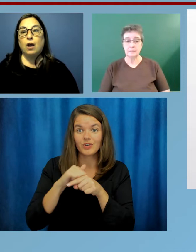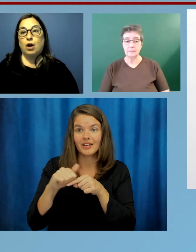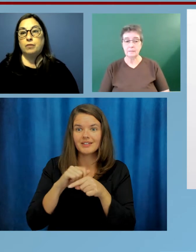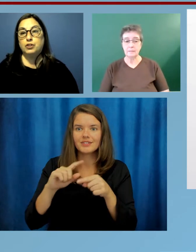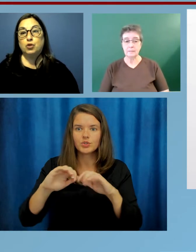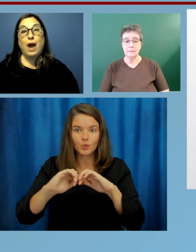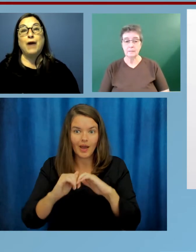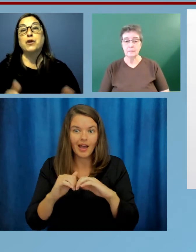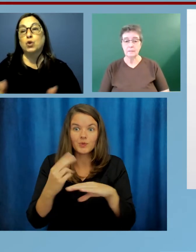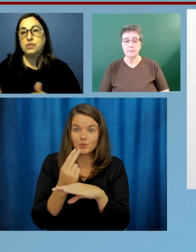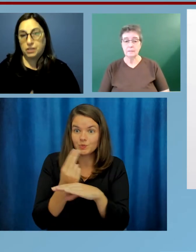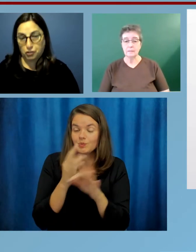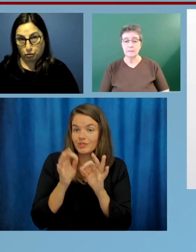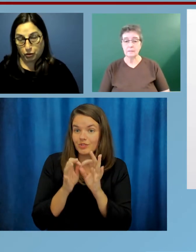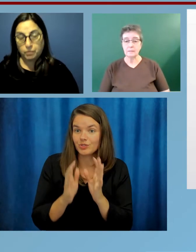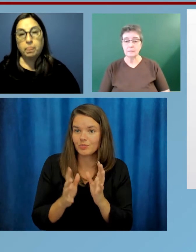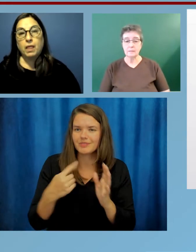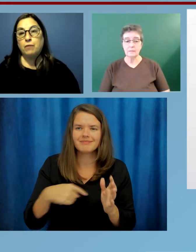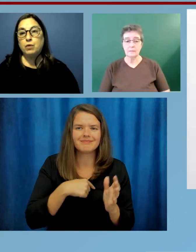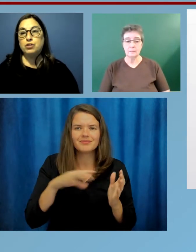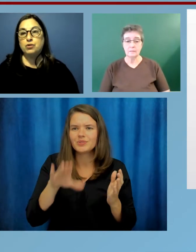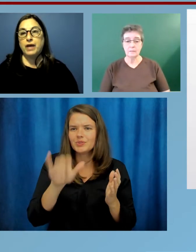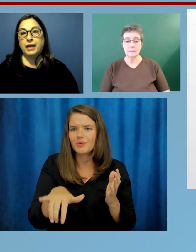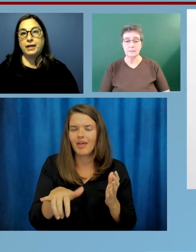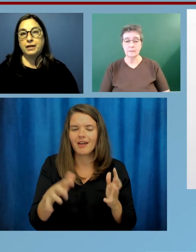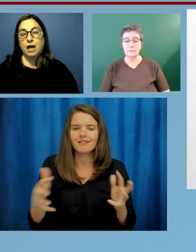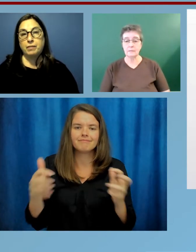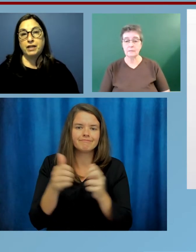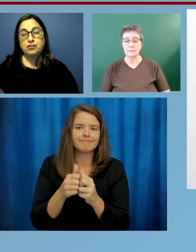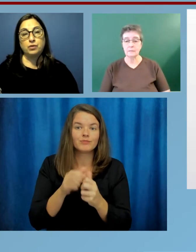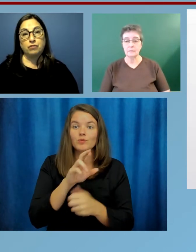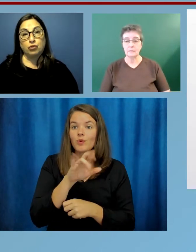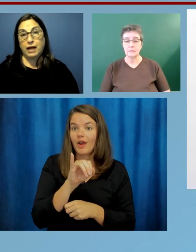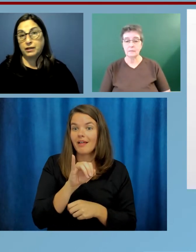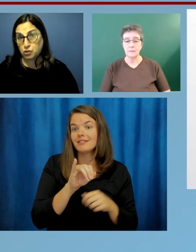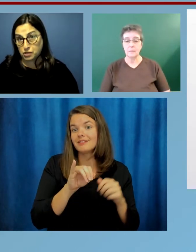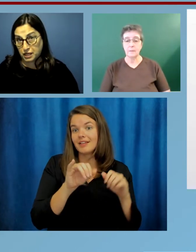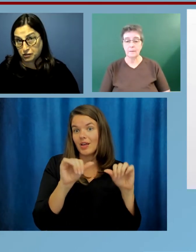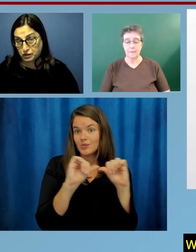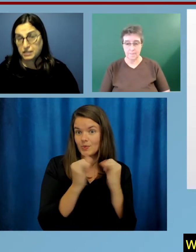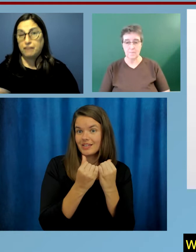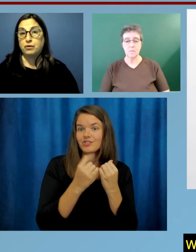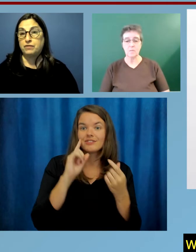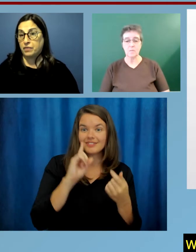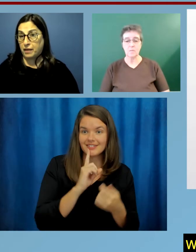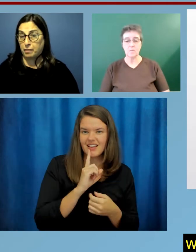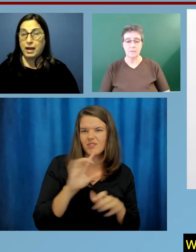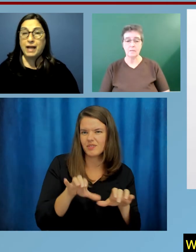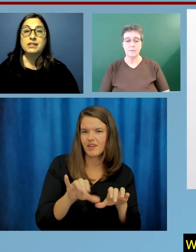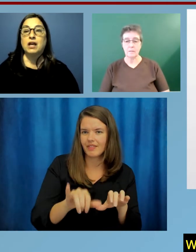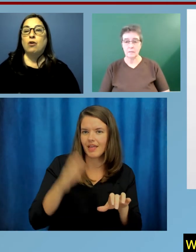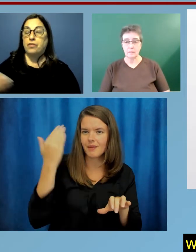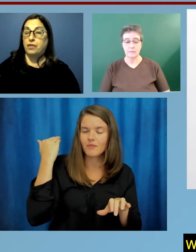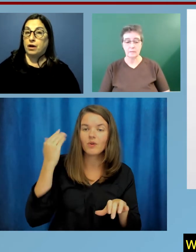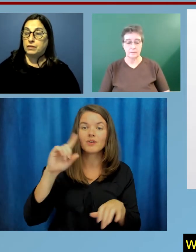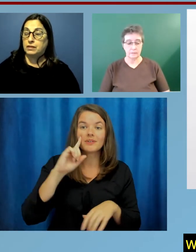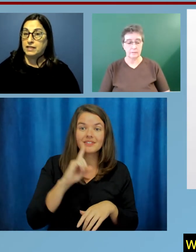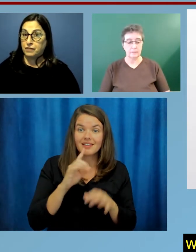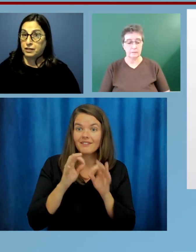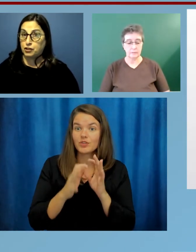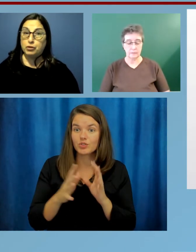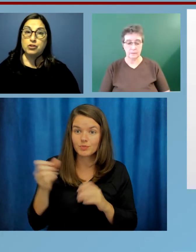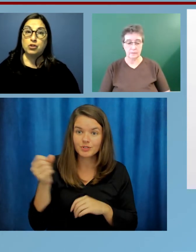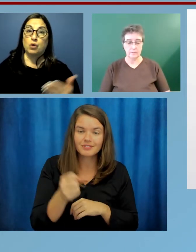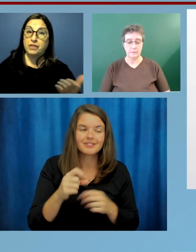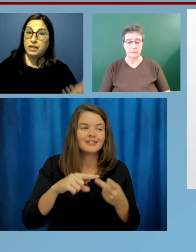training to how to use an interpreter. And we would do that in combination with the Rhode Island Association for the Deaf. We've done that in the past with